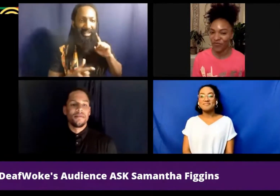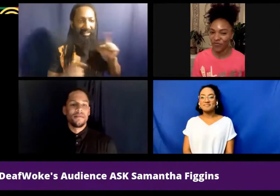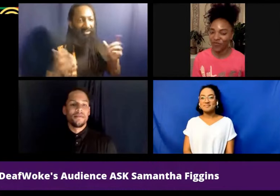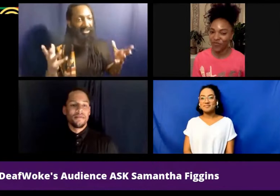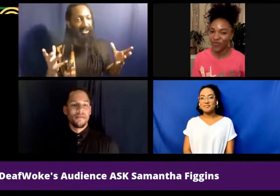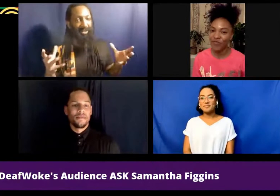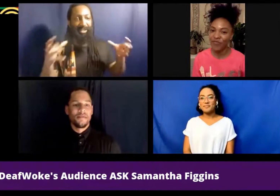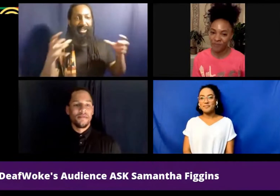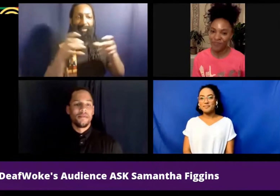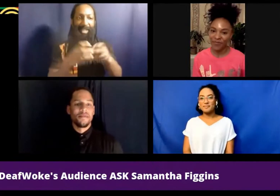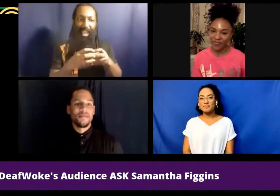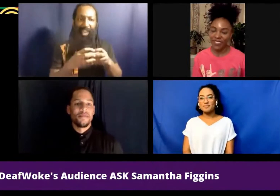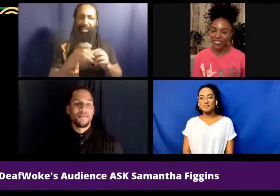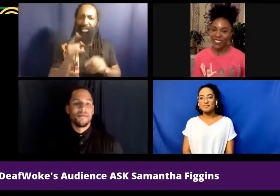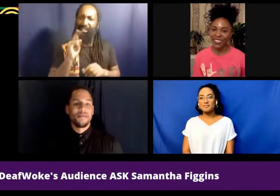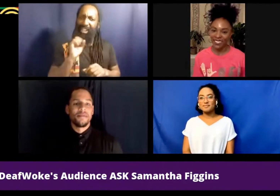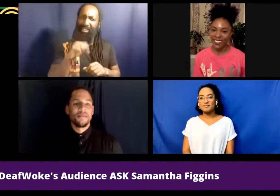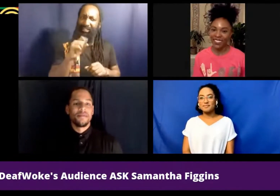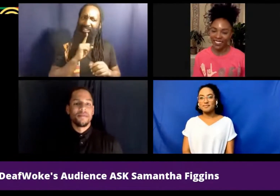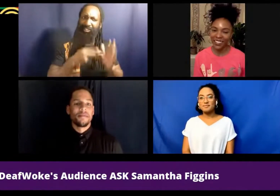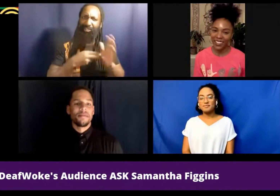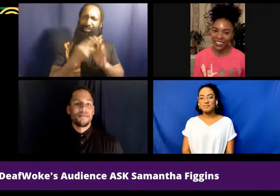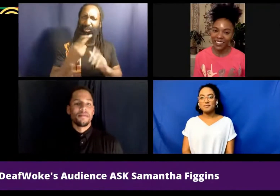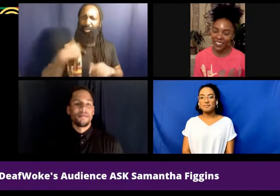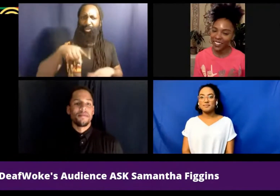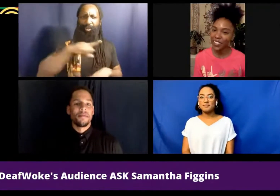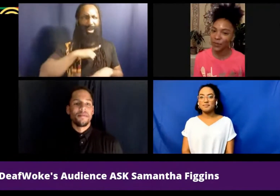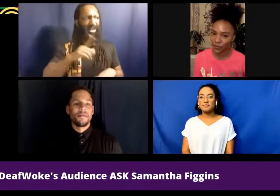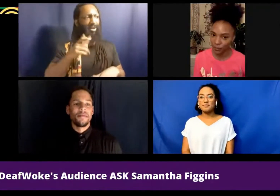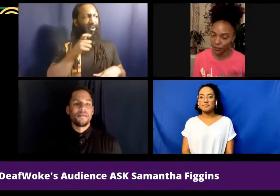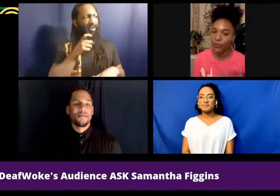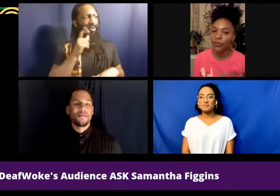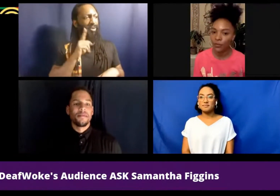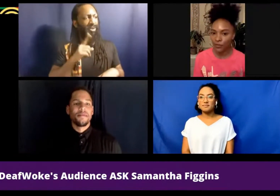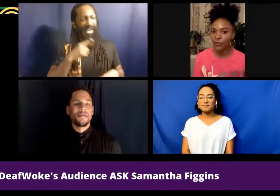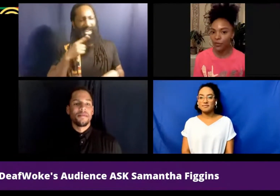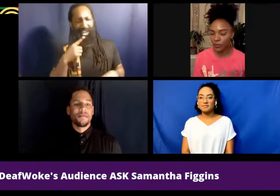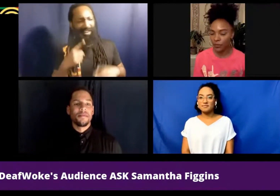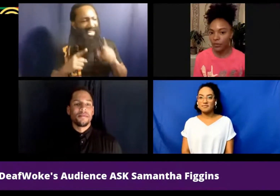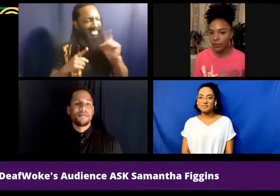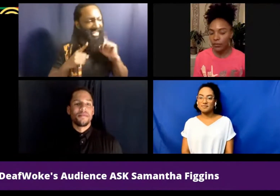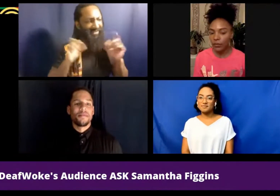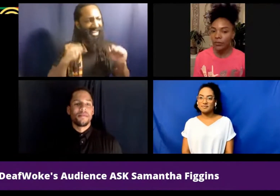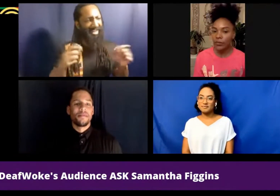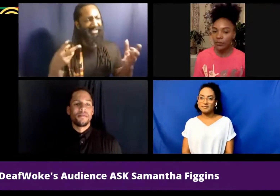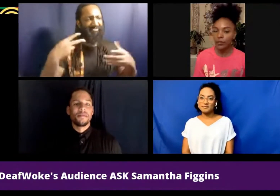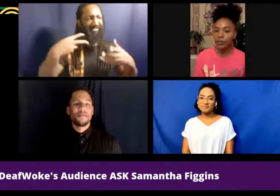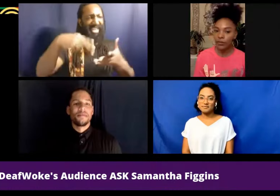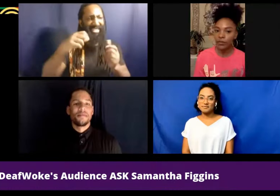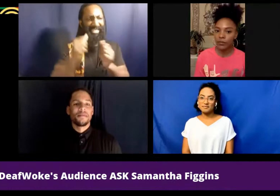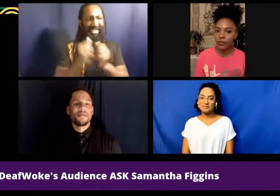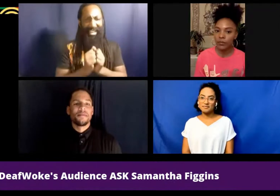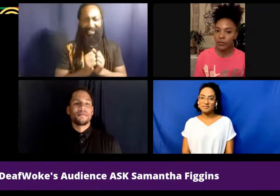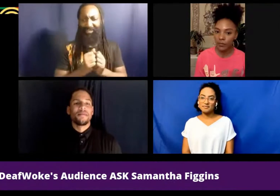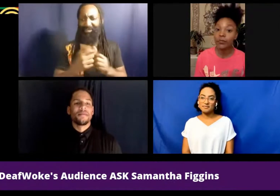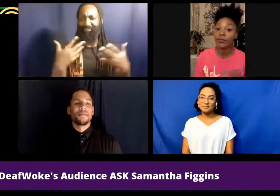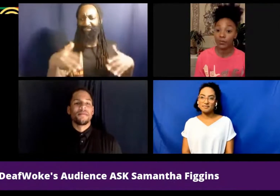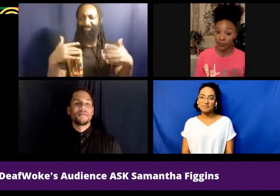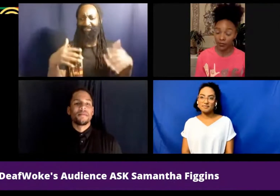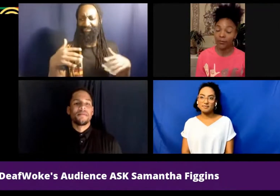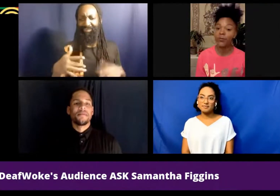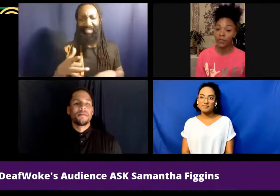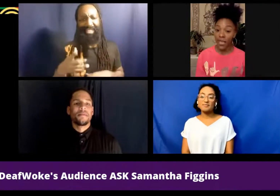and, to come together. Yes, just the truth. We will carry and deaf can dance